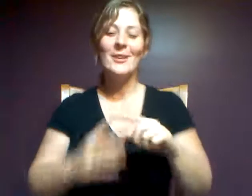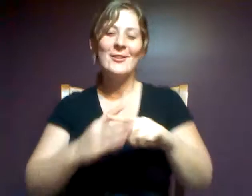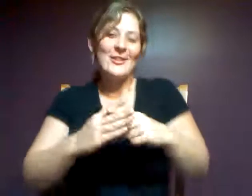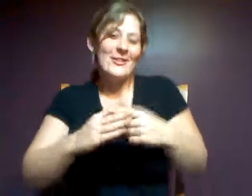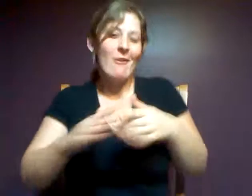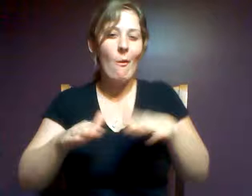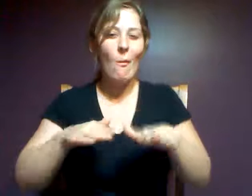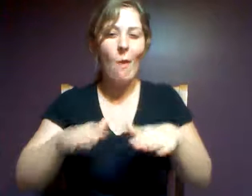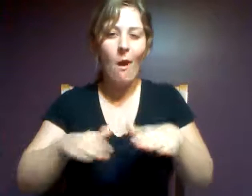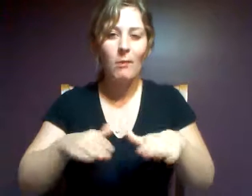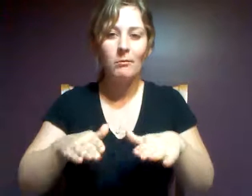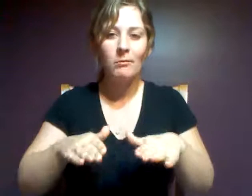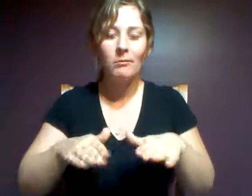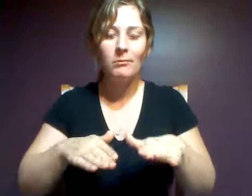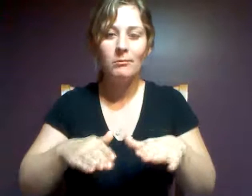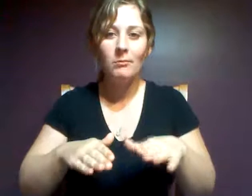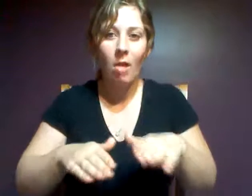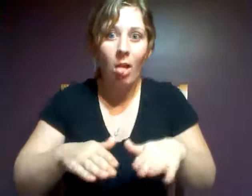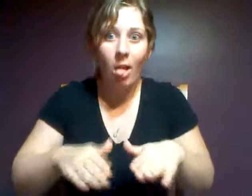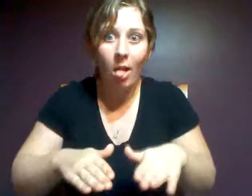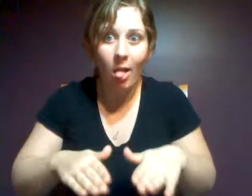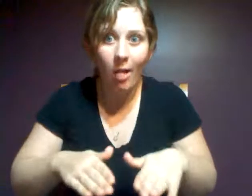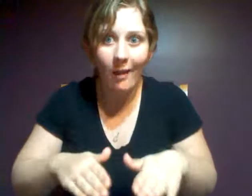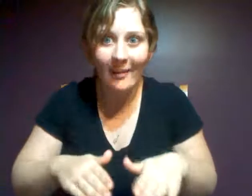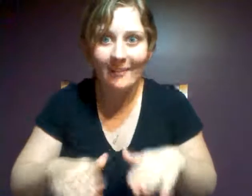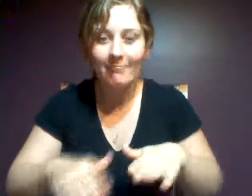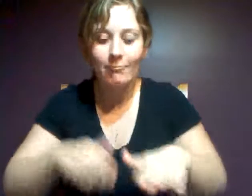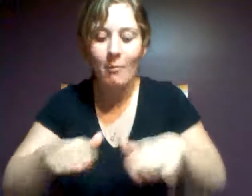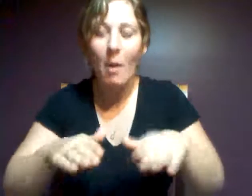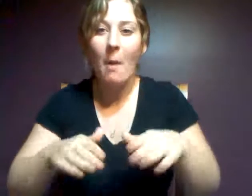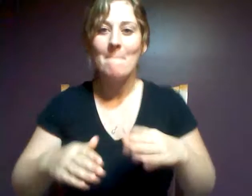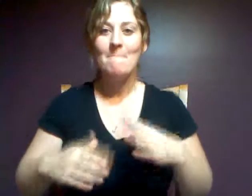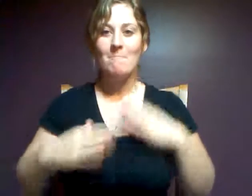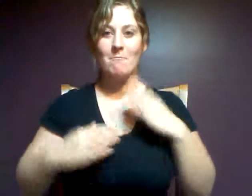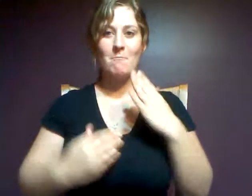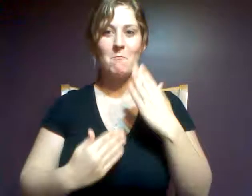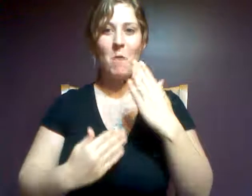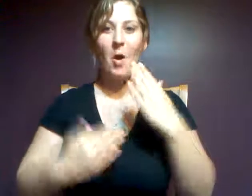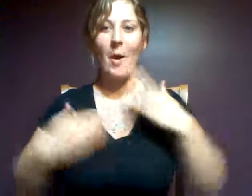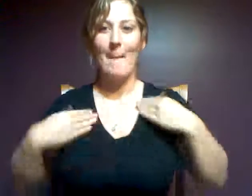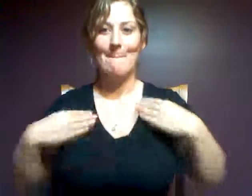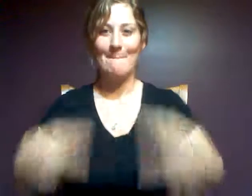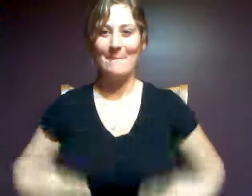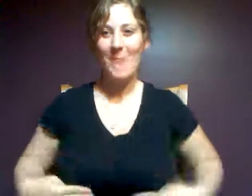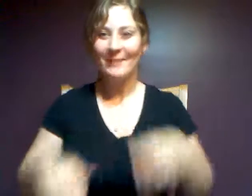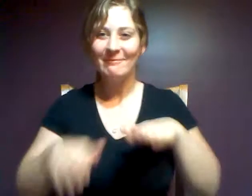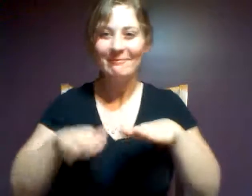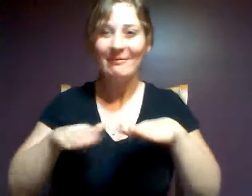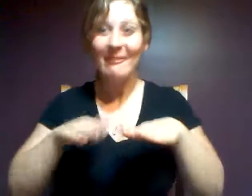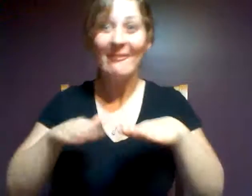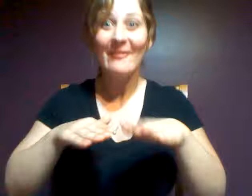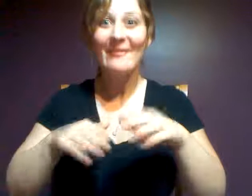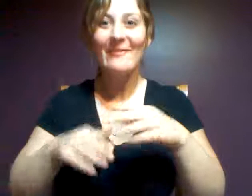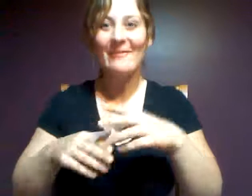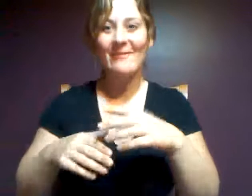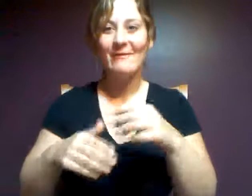of teetering, my body's moving too fast for my legs kind of way. It is absolutely gorgeous. And one